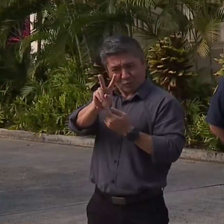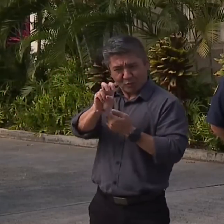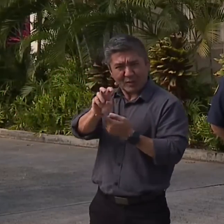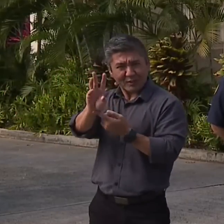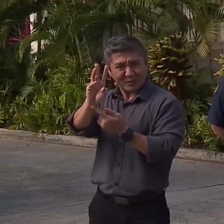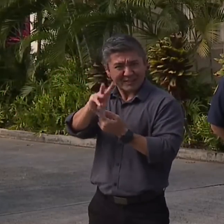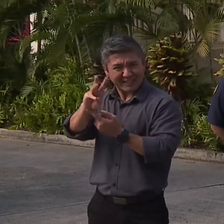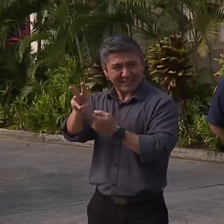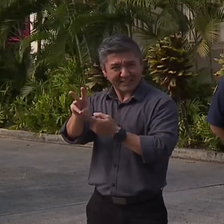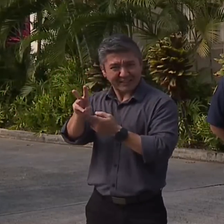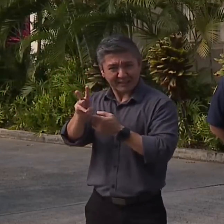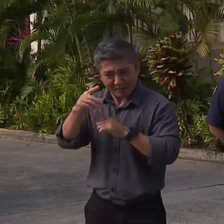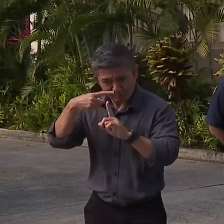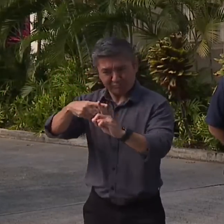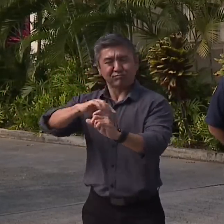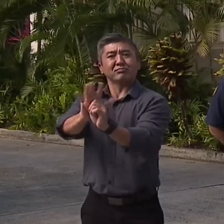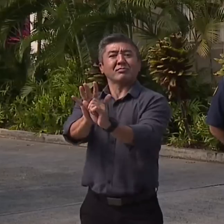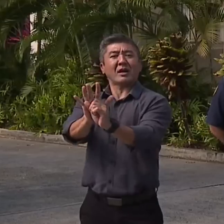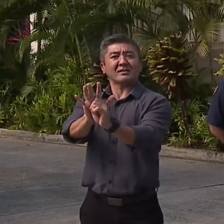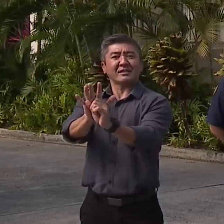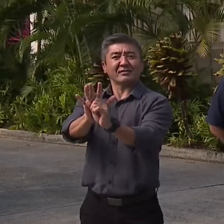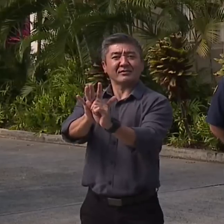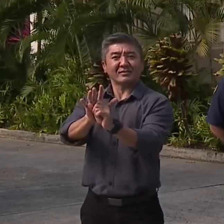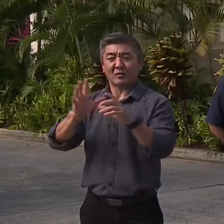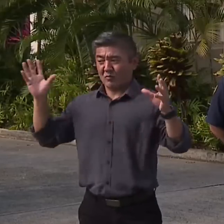266 positives out of